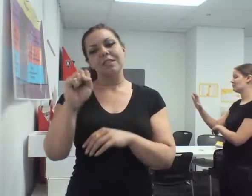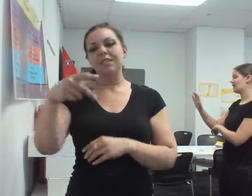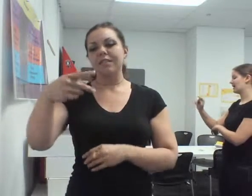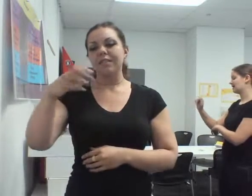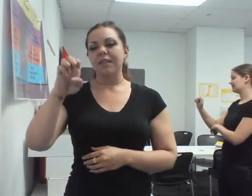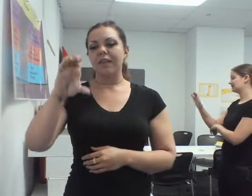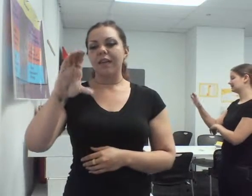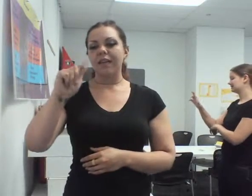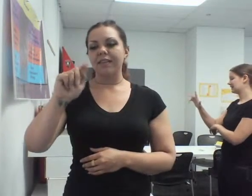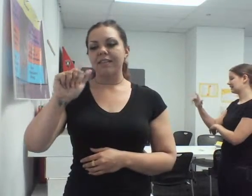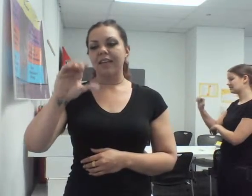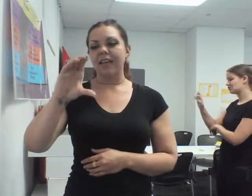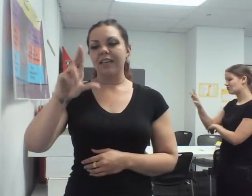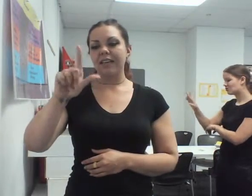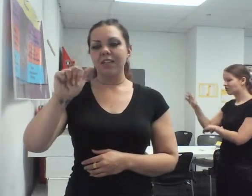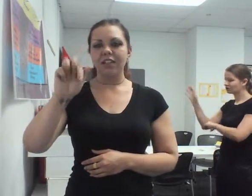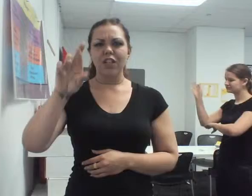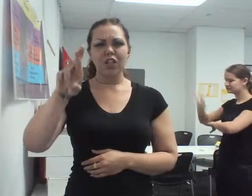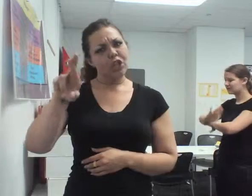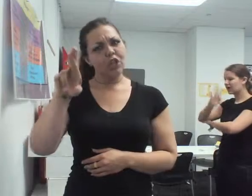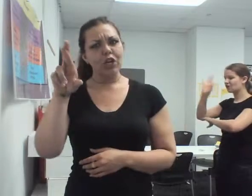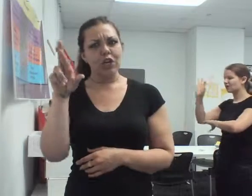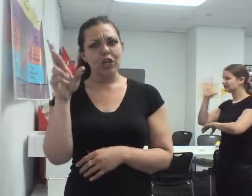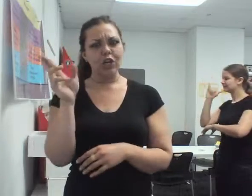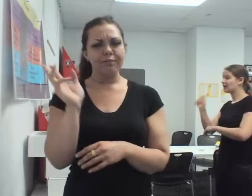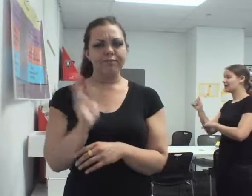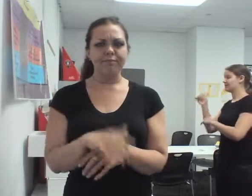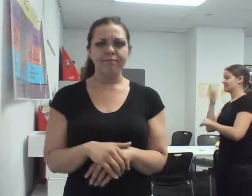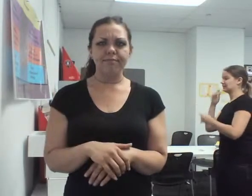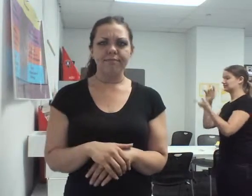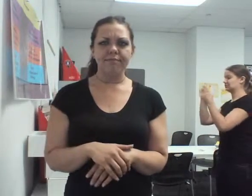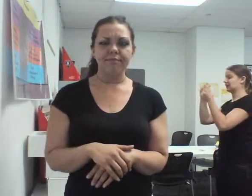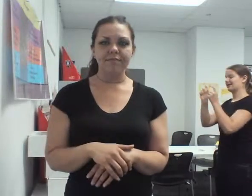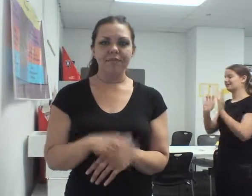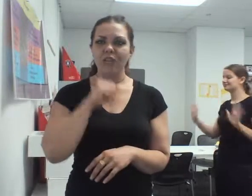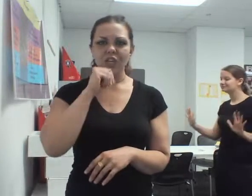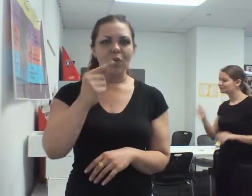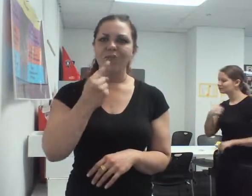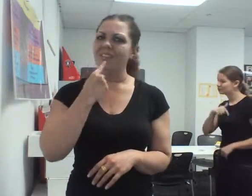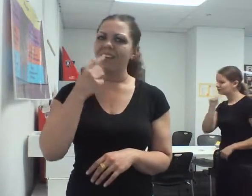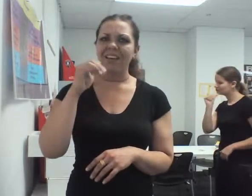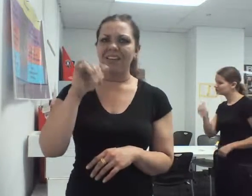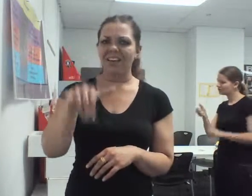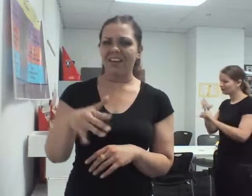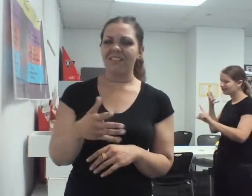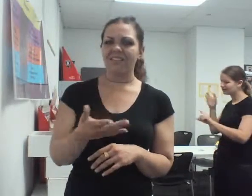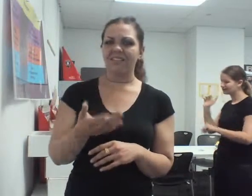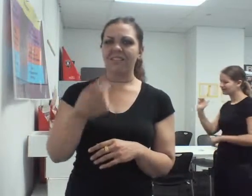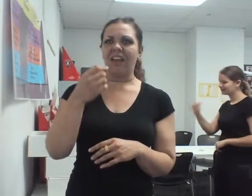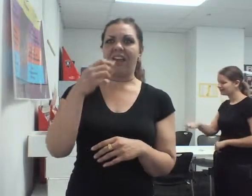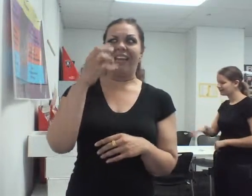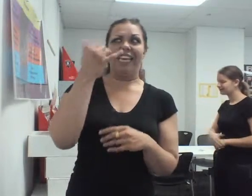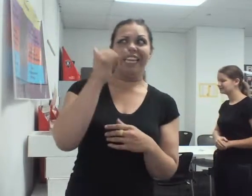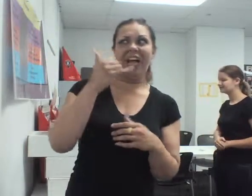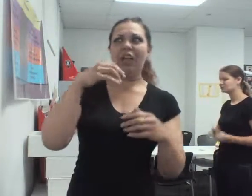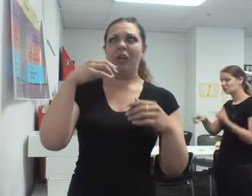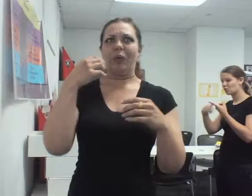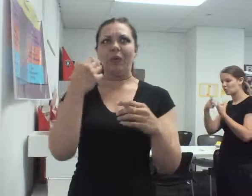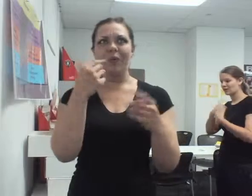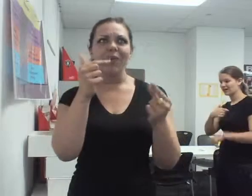the sky orange and yellow and multiple colors, and it, we don't say things like that. So, when I say idiomatic, and you're going into spoken